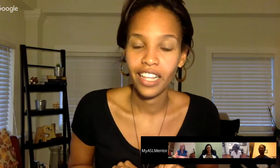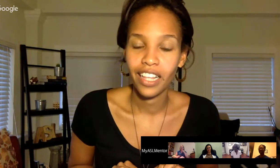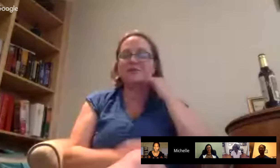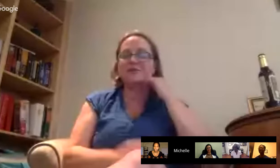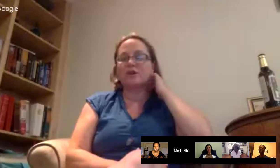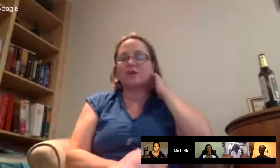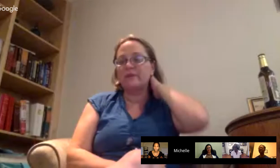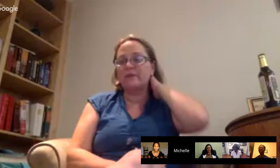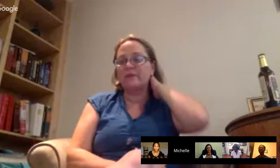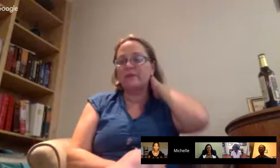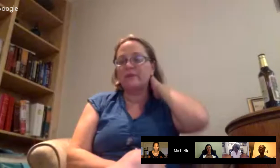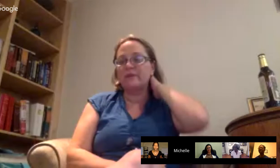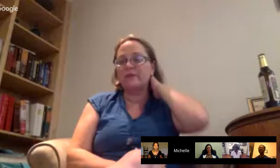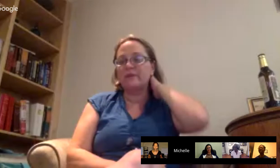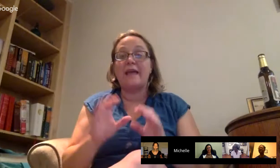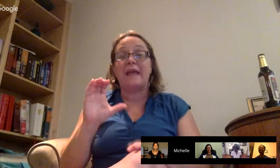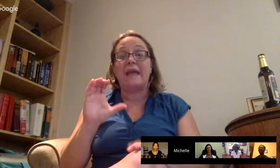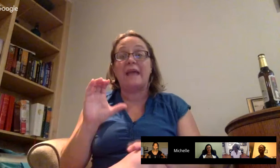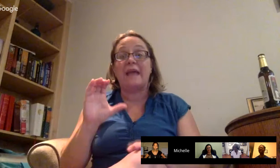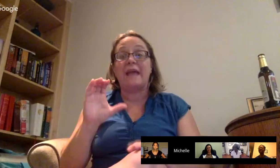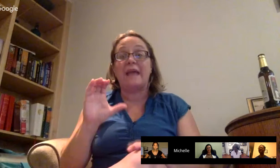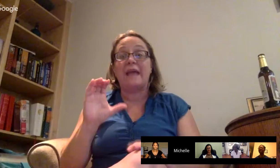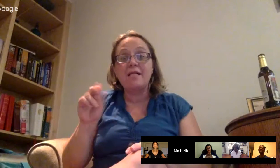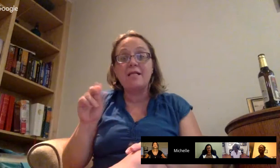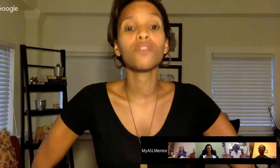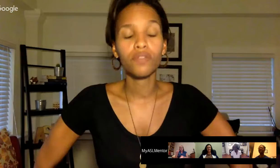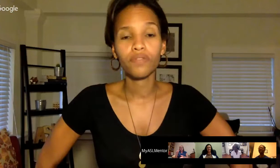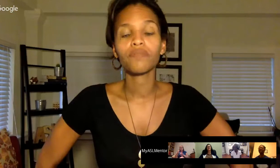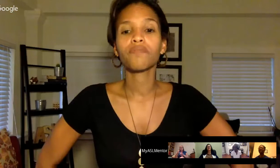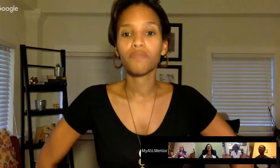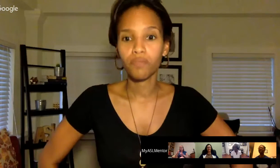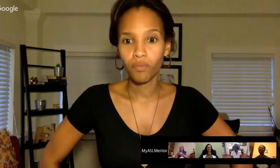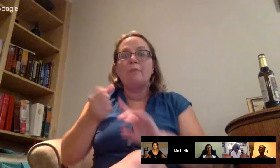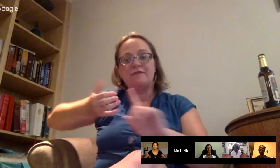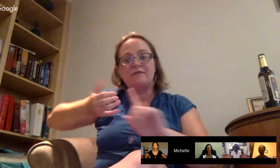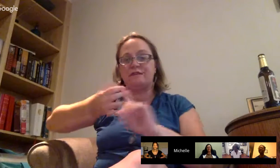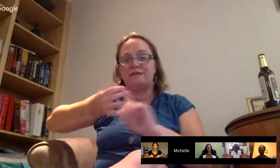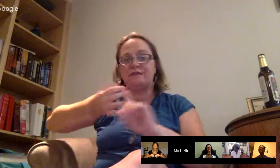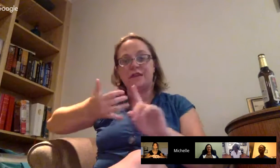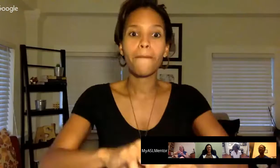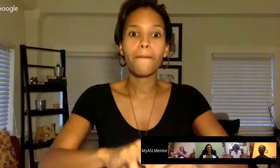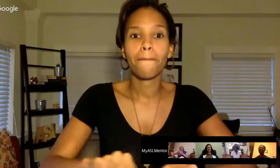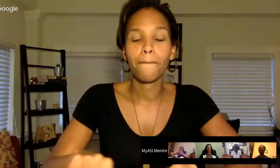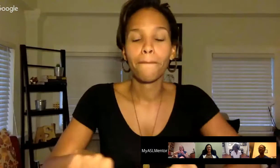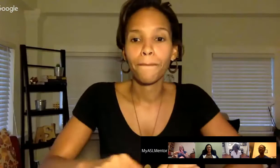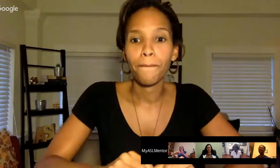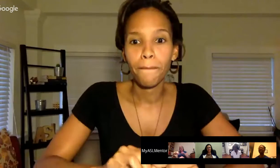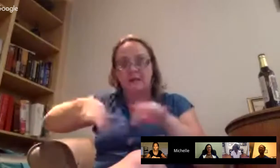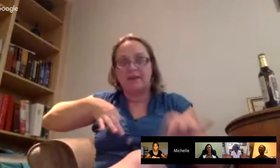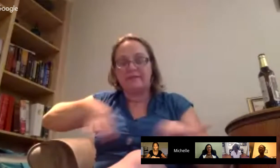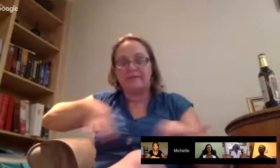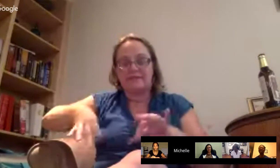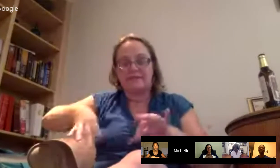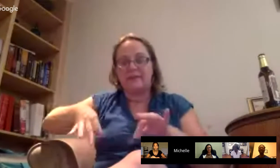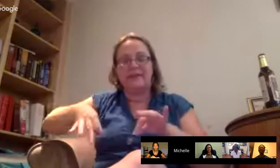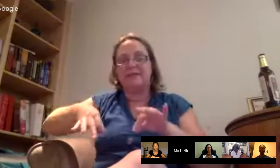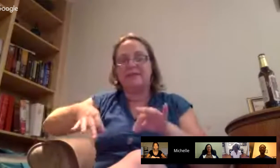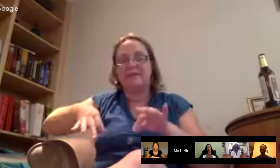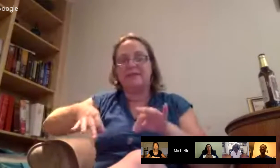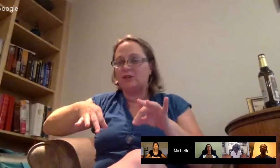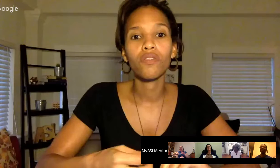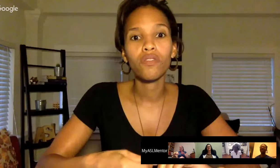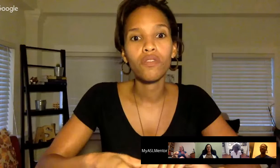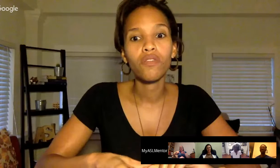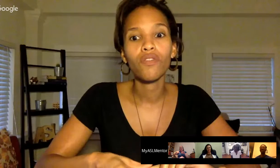I struggle with the word campaign. Oh. Because it feels like it needs a lot of explaining. Is